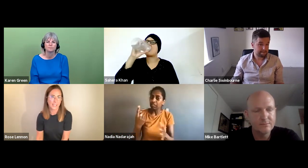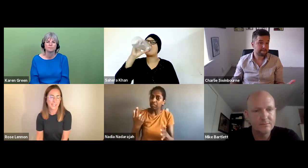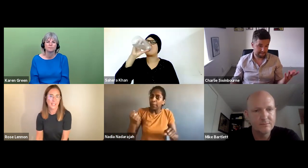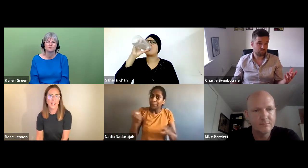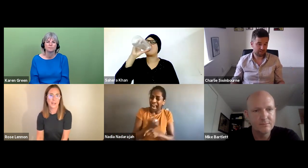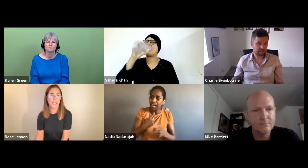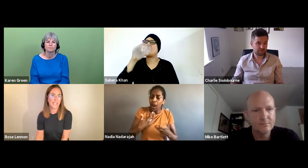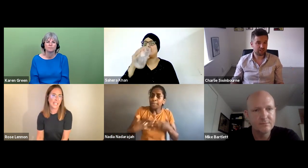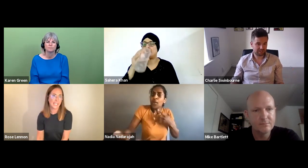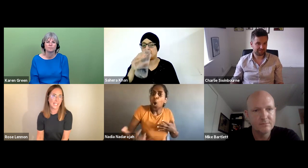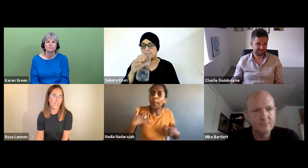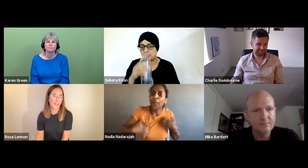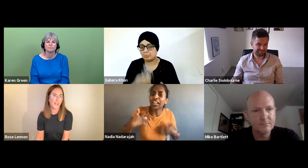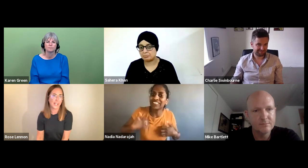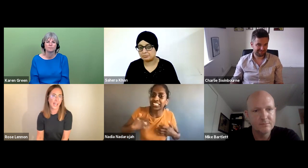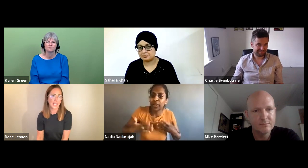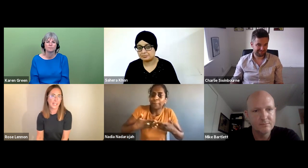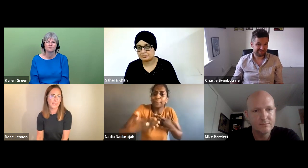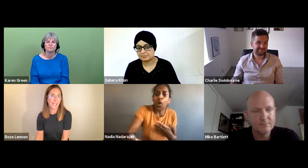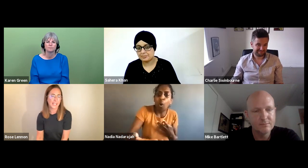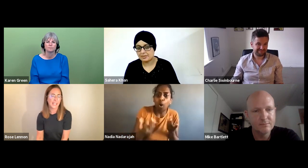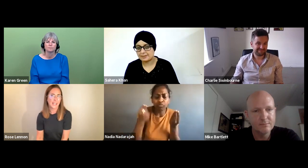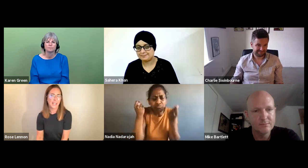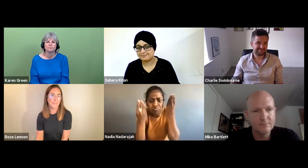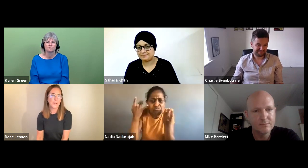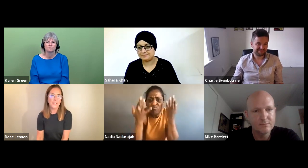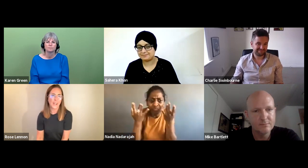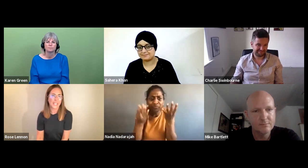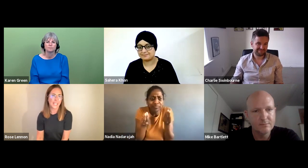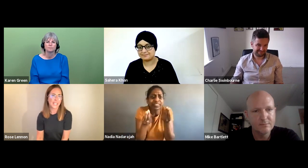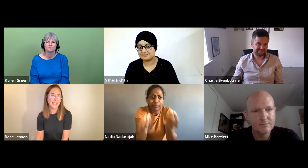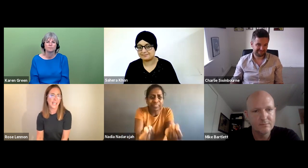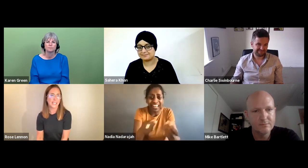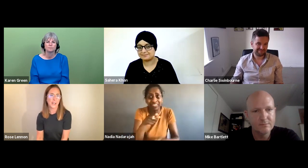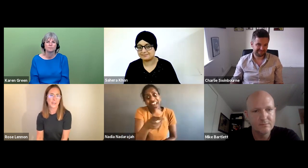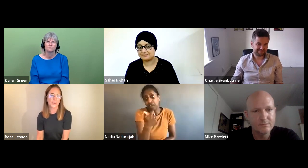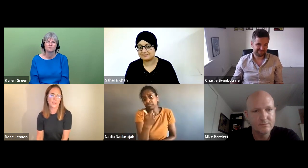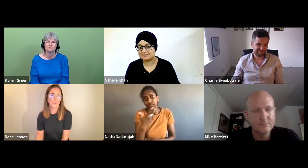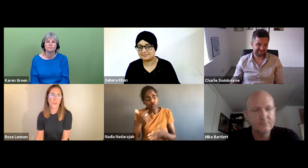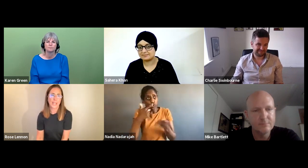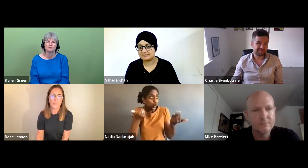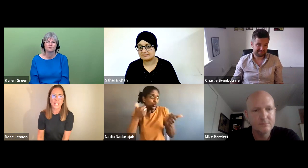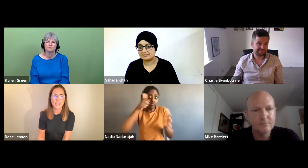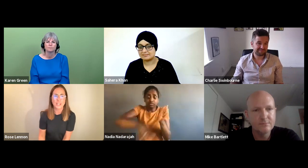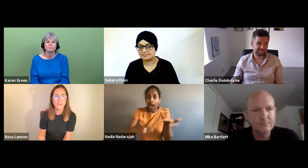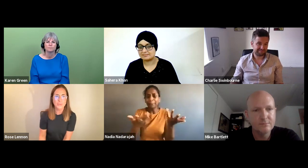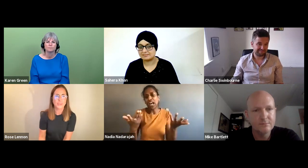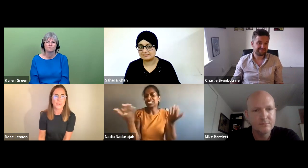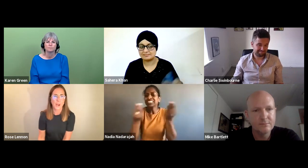like, in a show like that. It makes it motivating, doesn't it? That we can do this